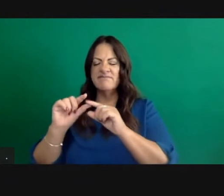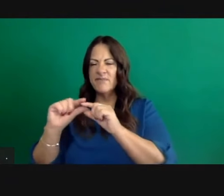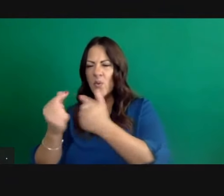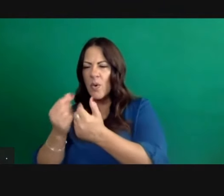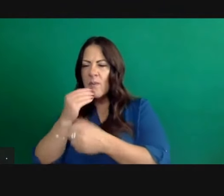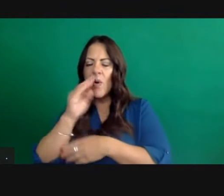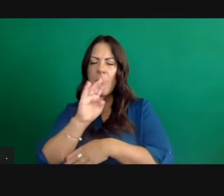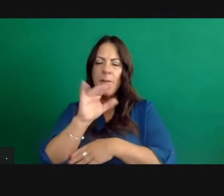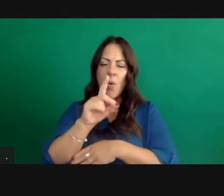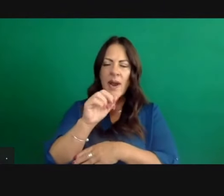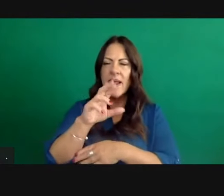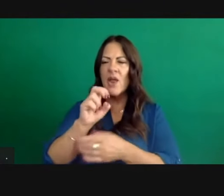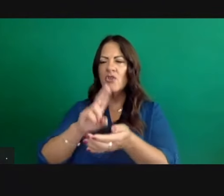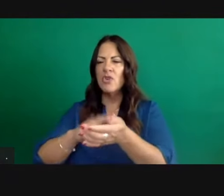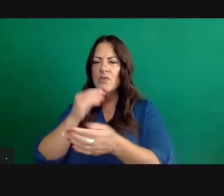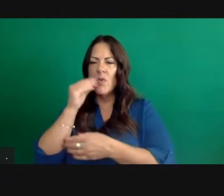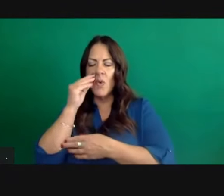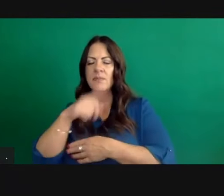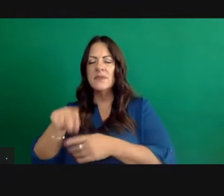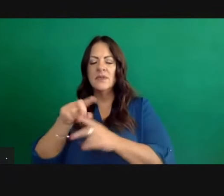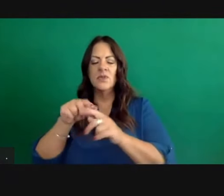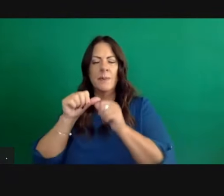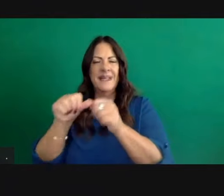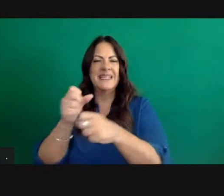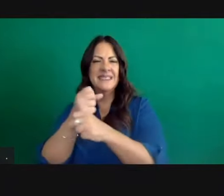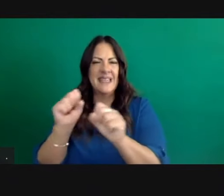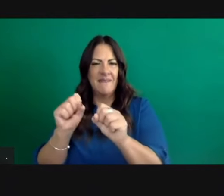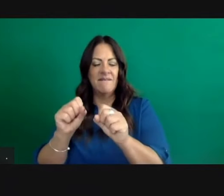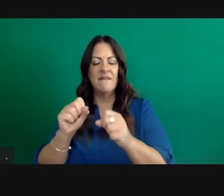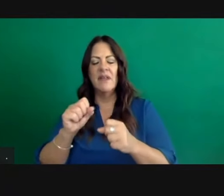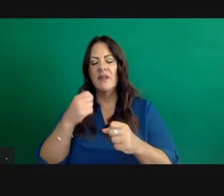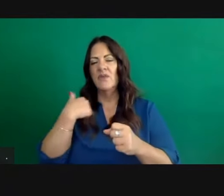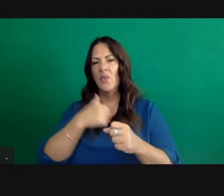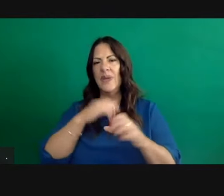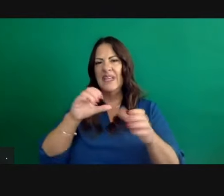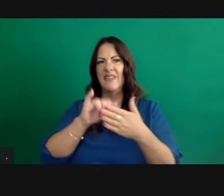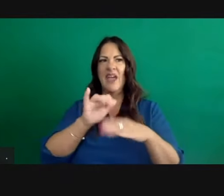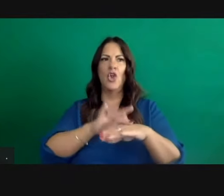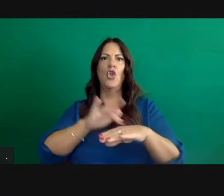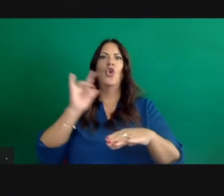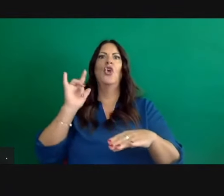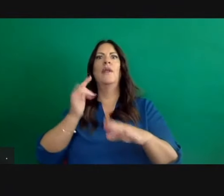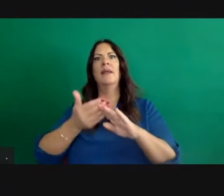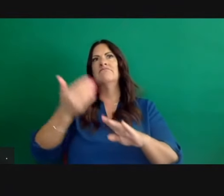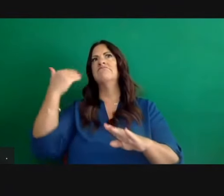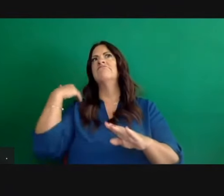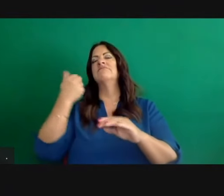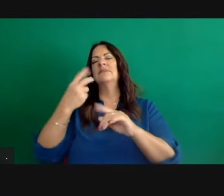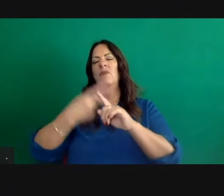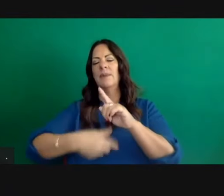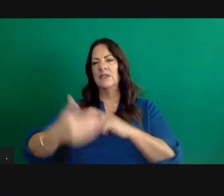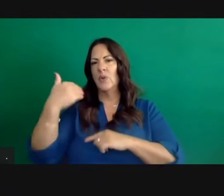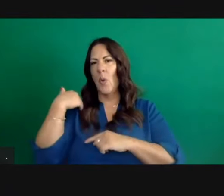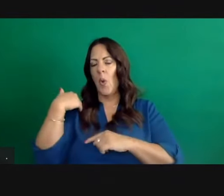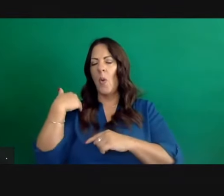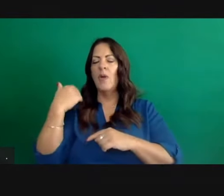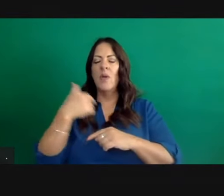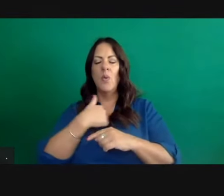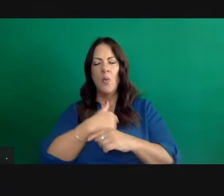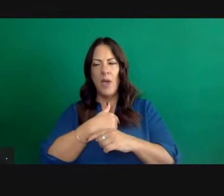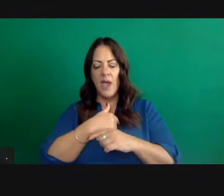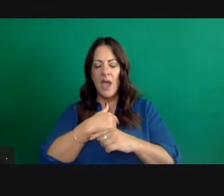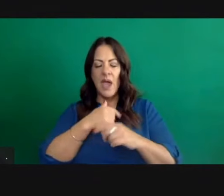those environments than we did early, as well, really delivering stronger and clearer and